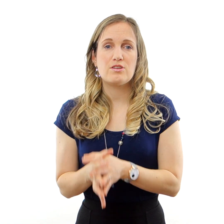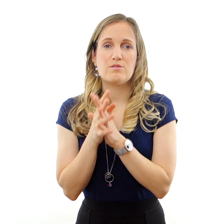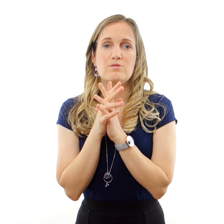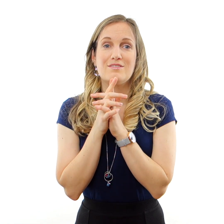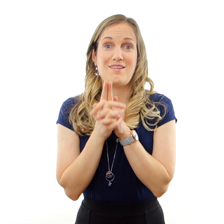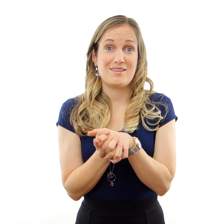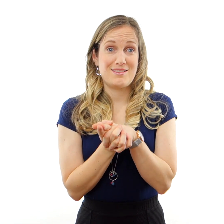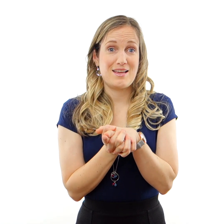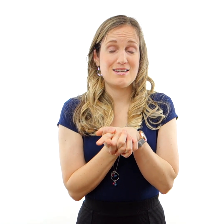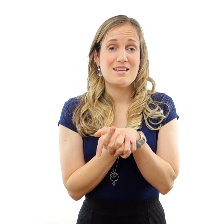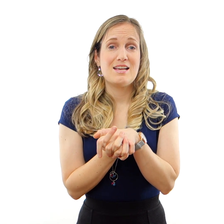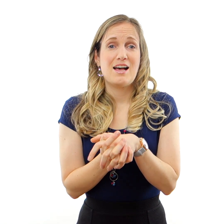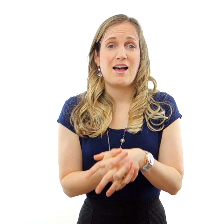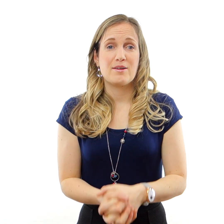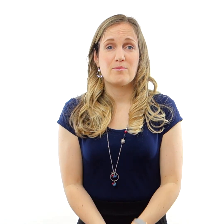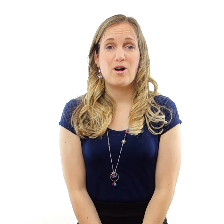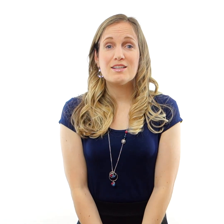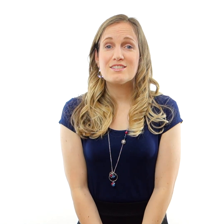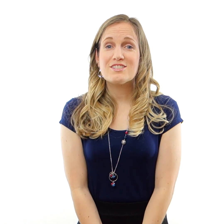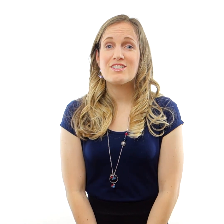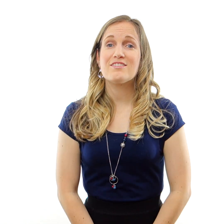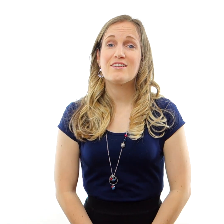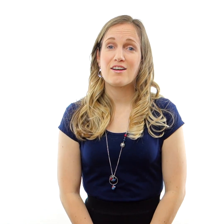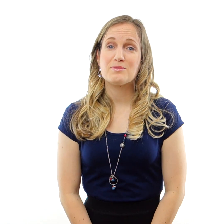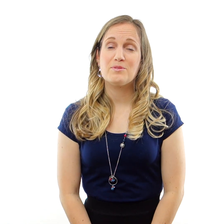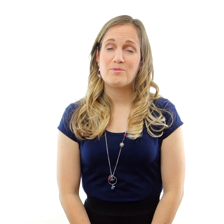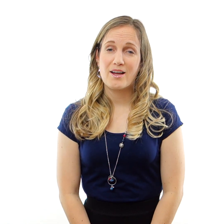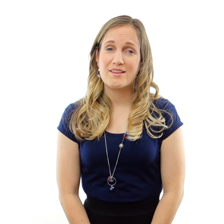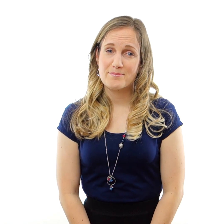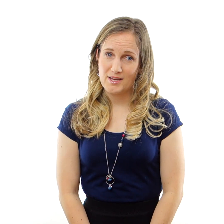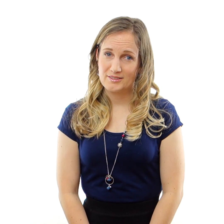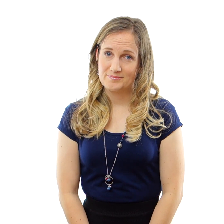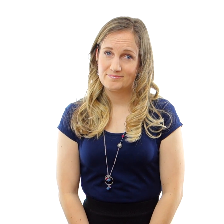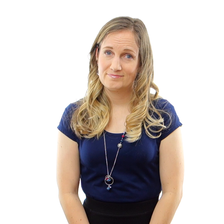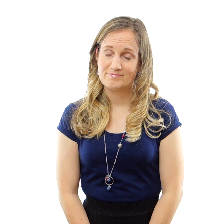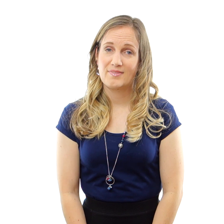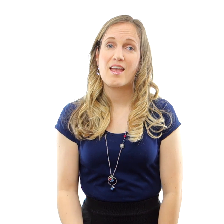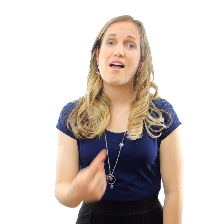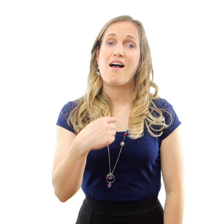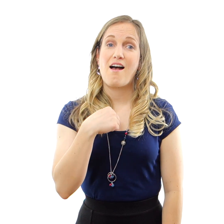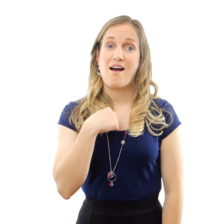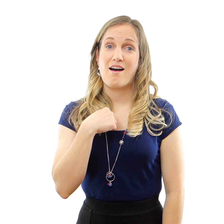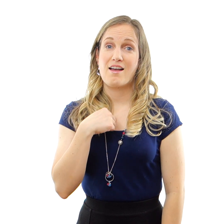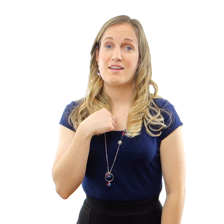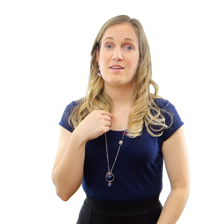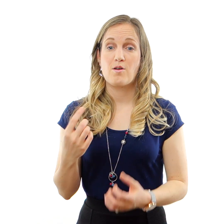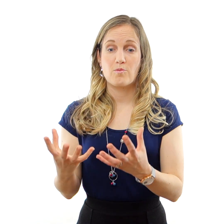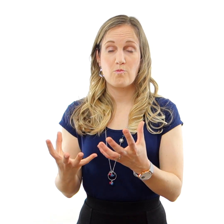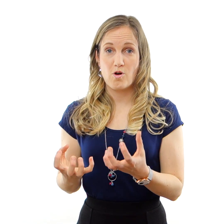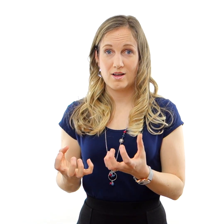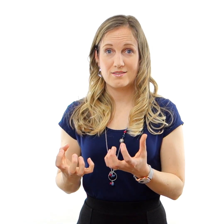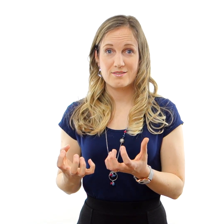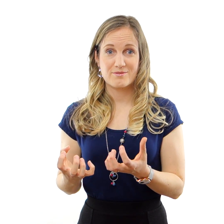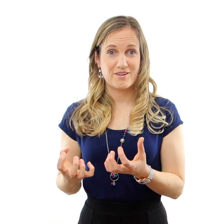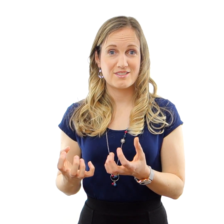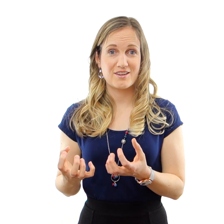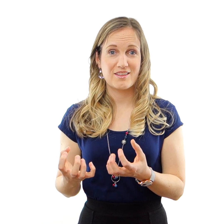So, next line. I want to share the gospel while I'm young. I want, I already taught you